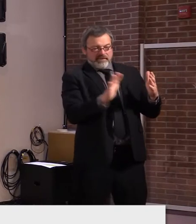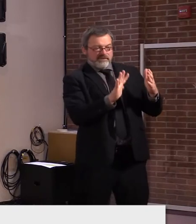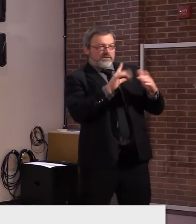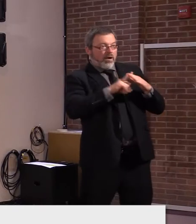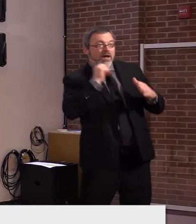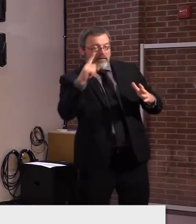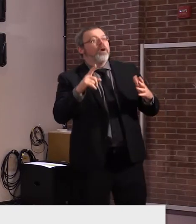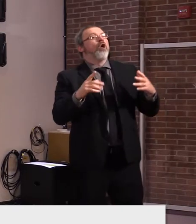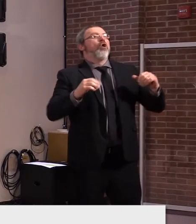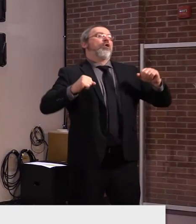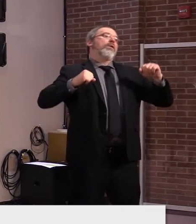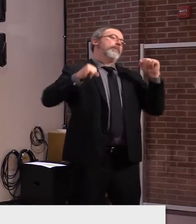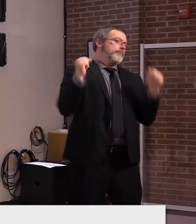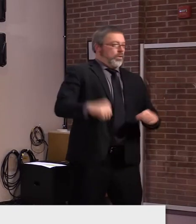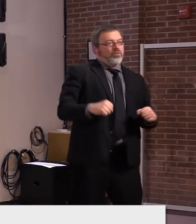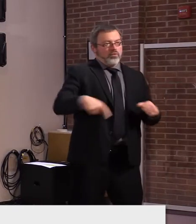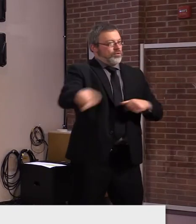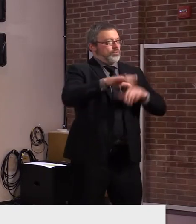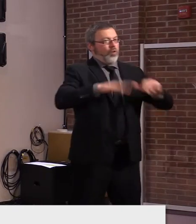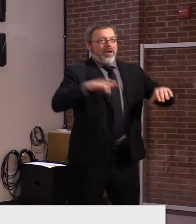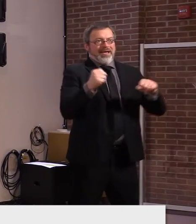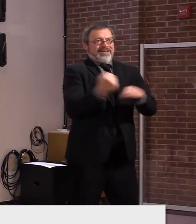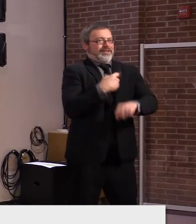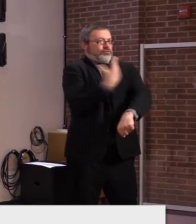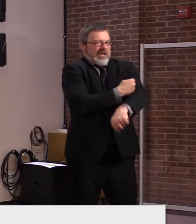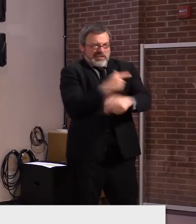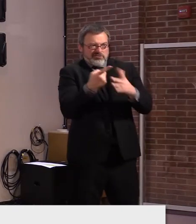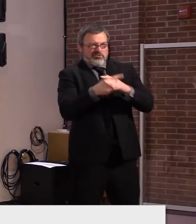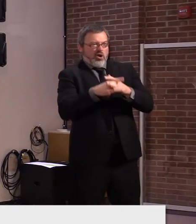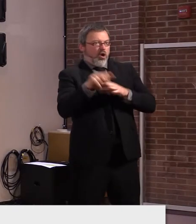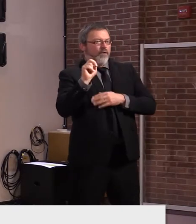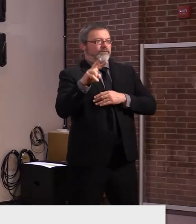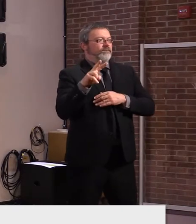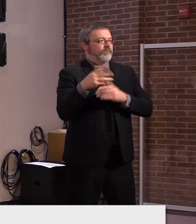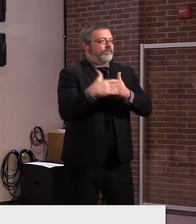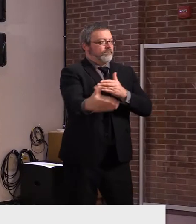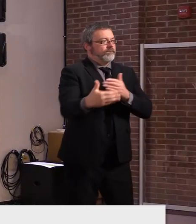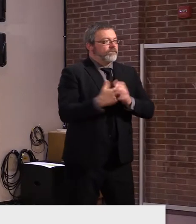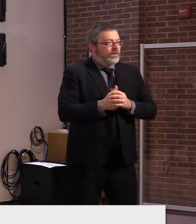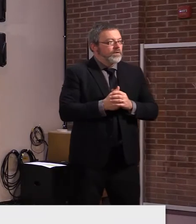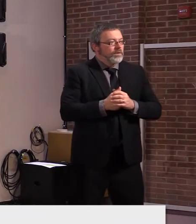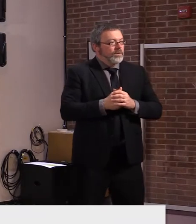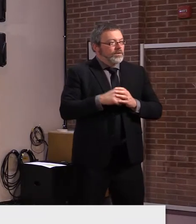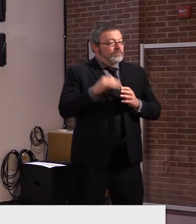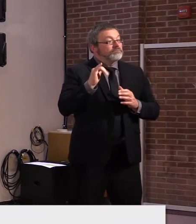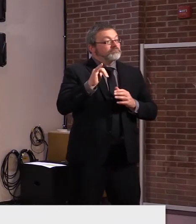hospitals, recently we've seen capacity issues at some of our hospitals, and